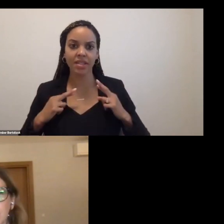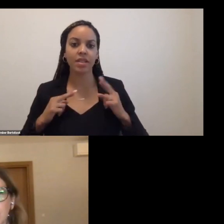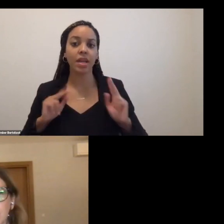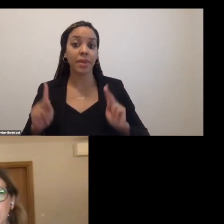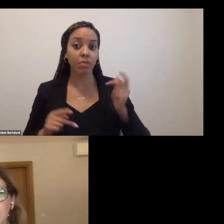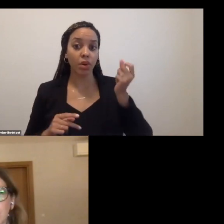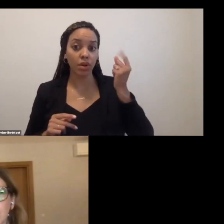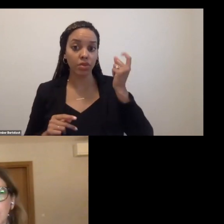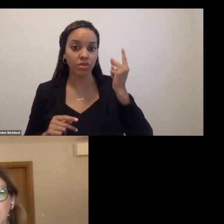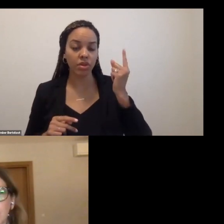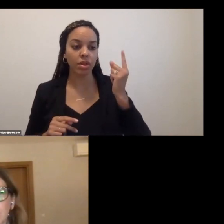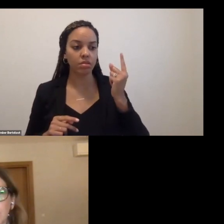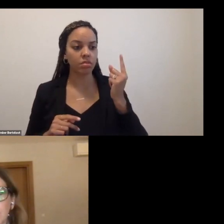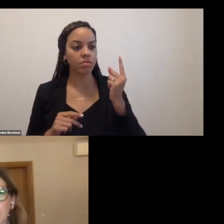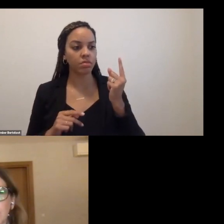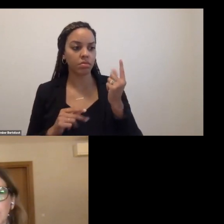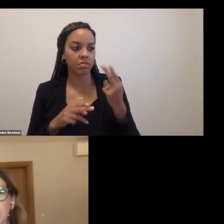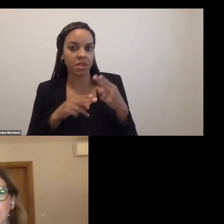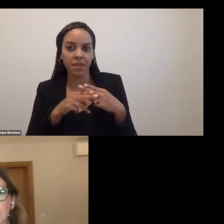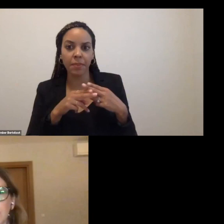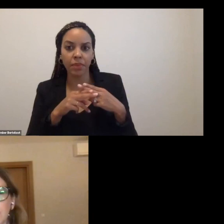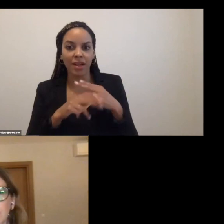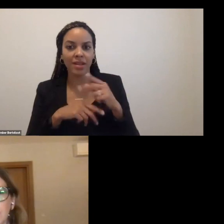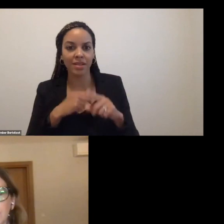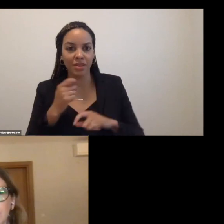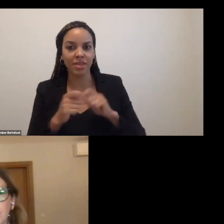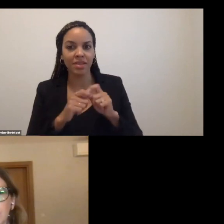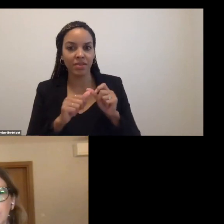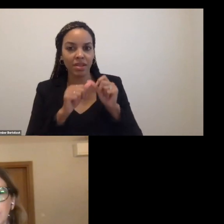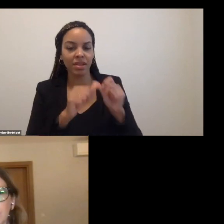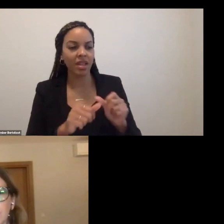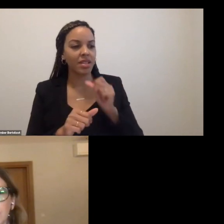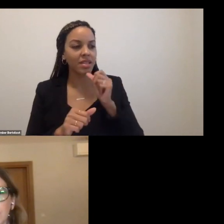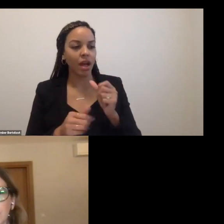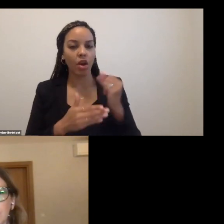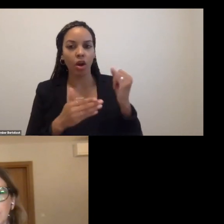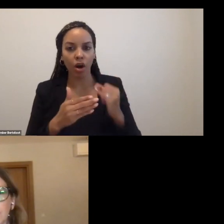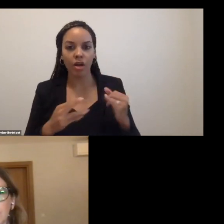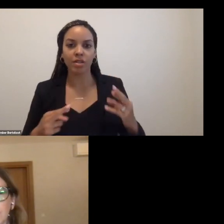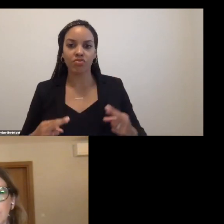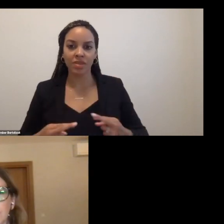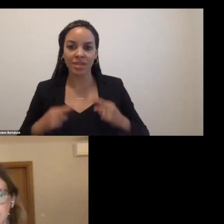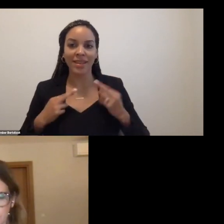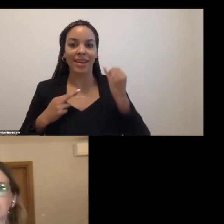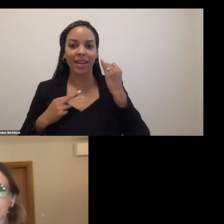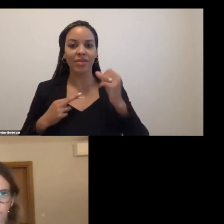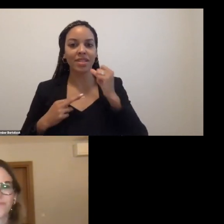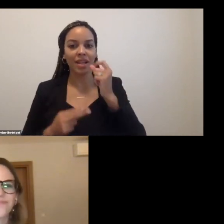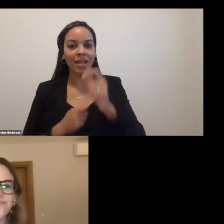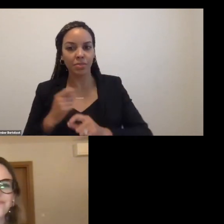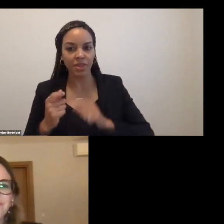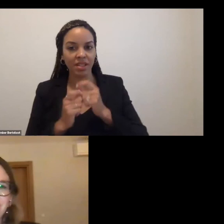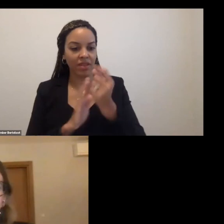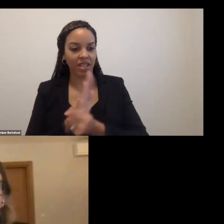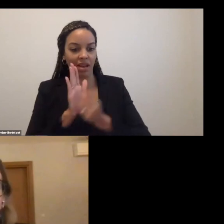be kind of a certain period of time, that it's not an artist residencies if it's not a certain period of time, which would be